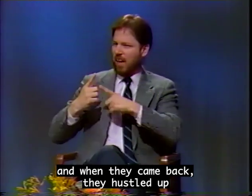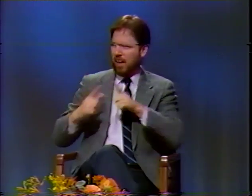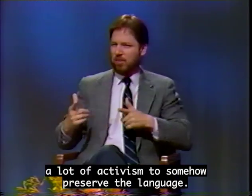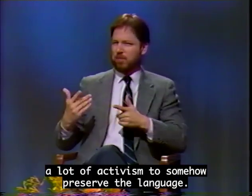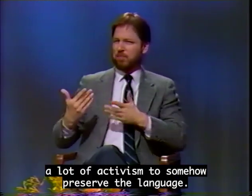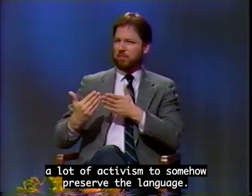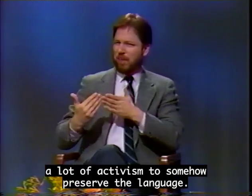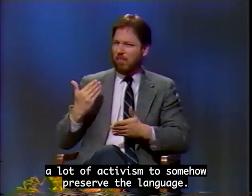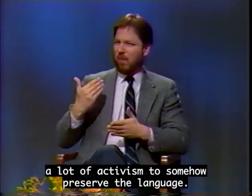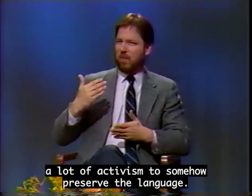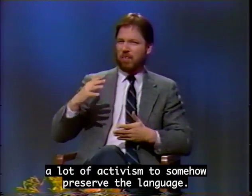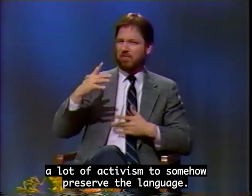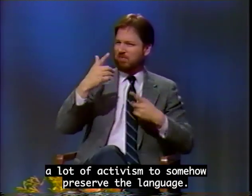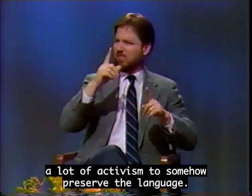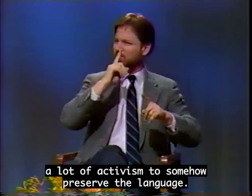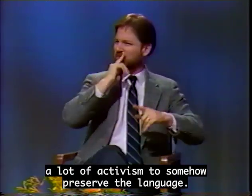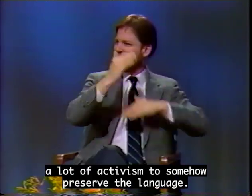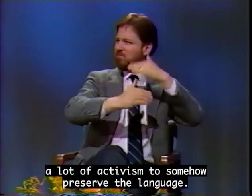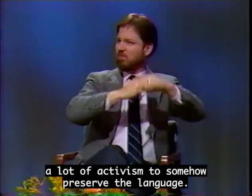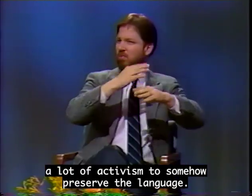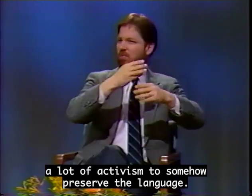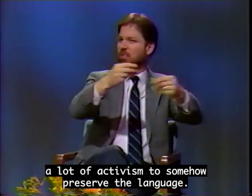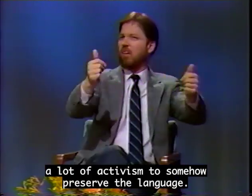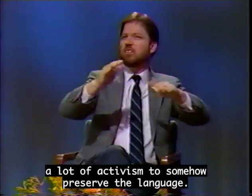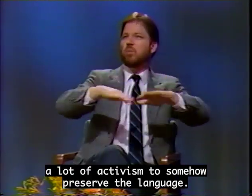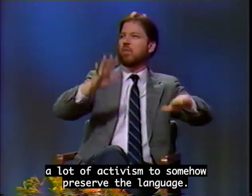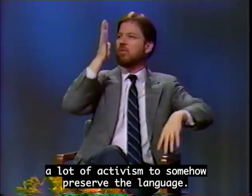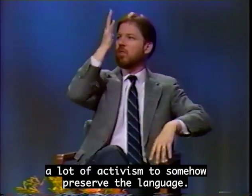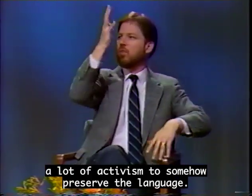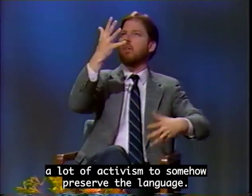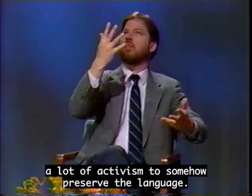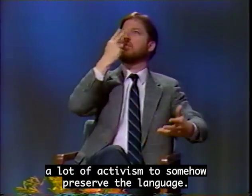hustled up a lot of activism to somehow